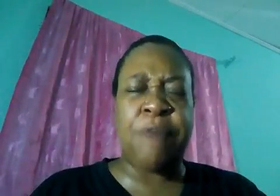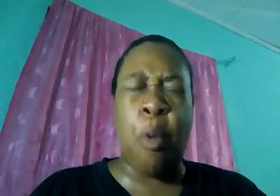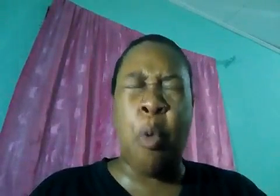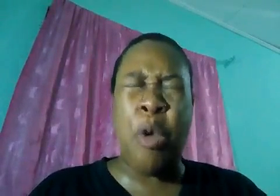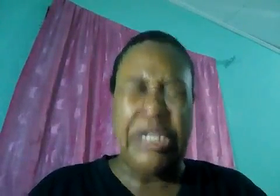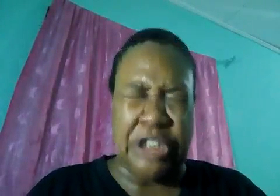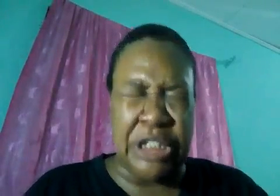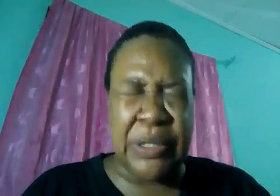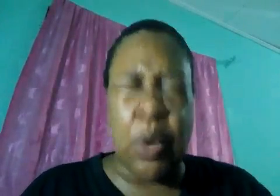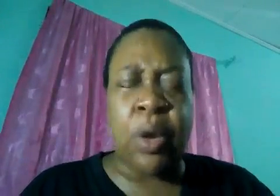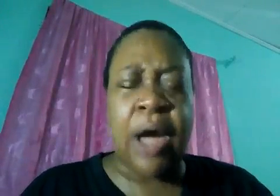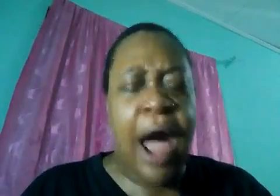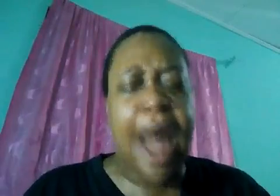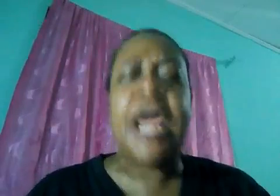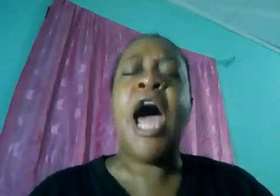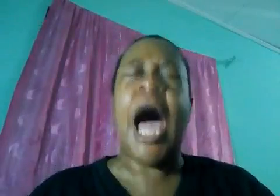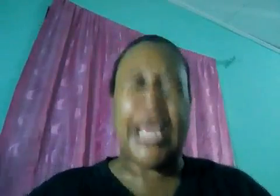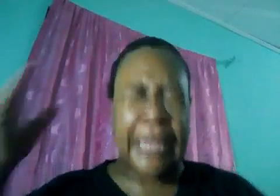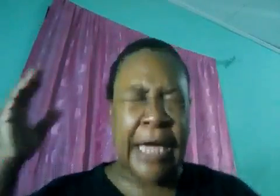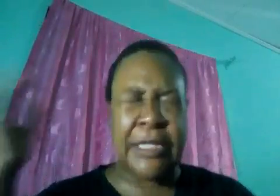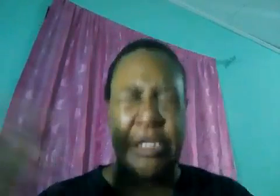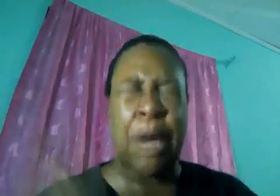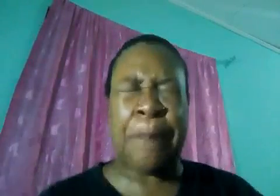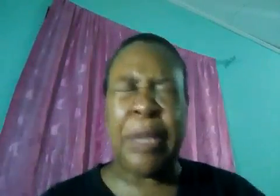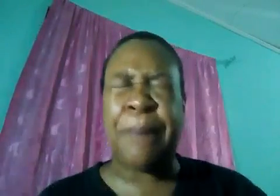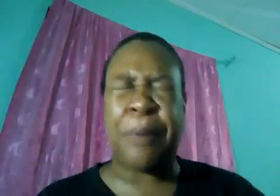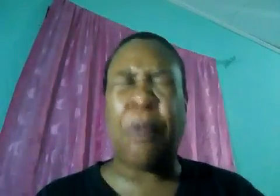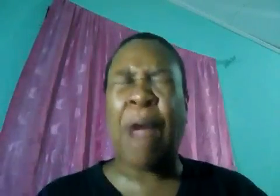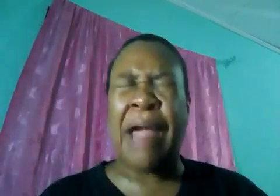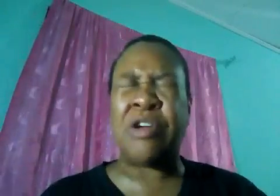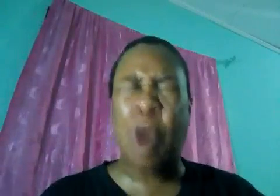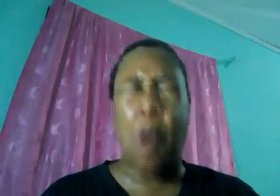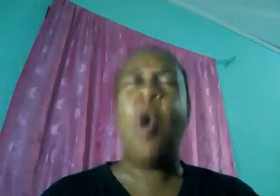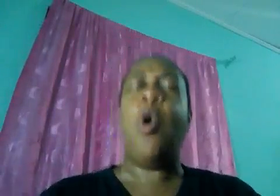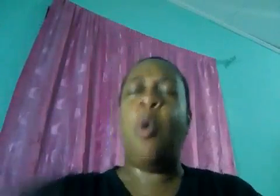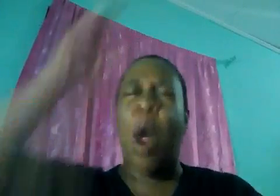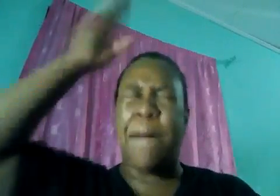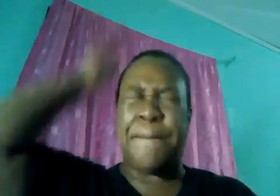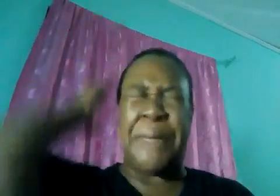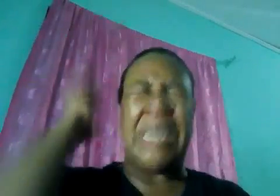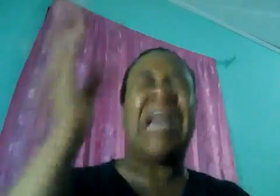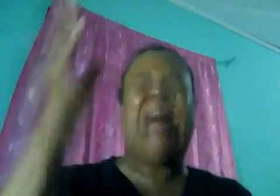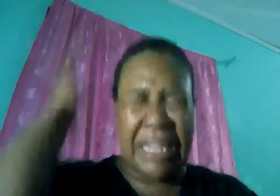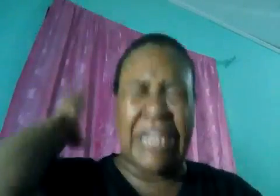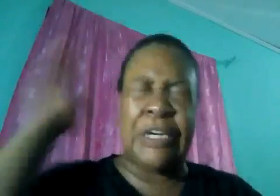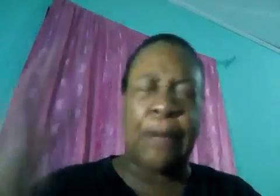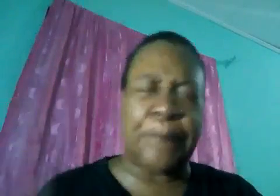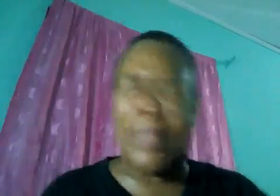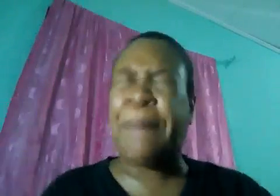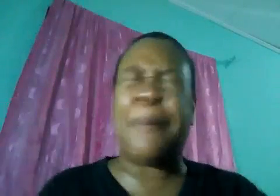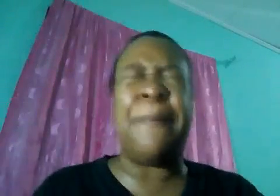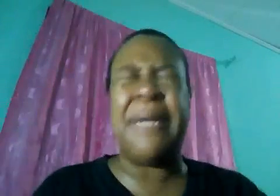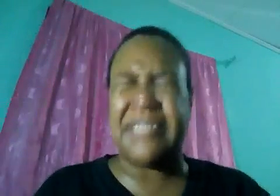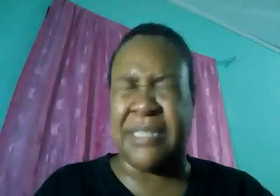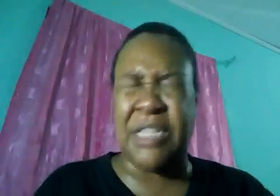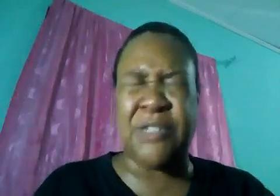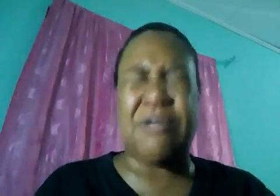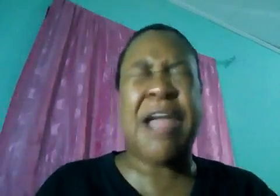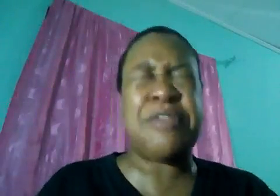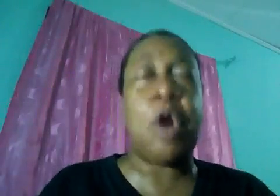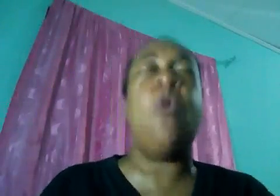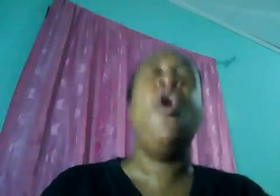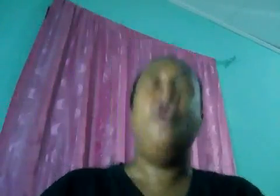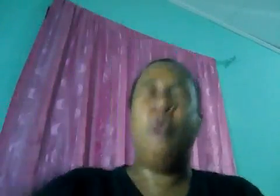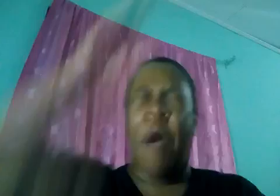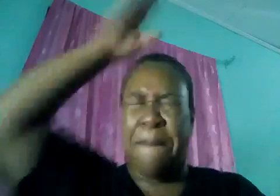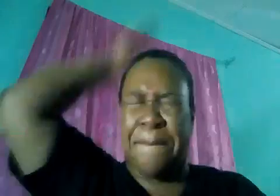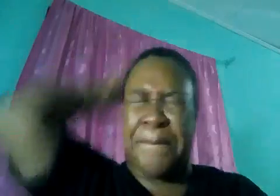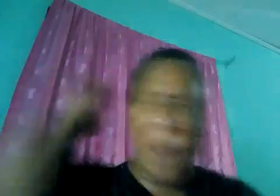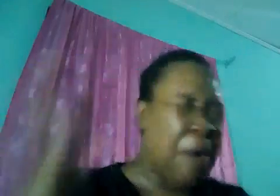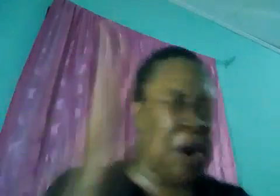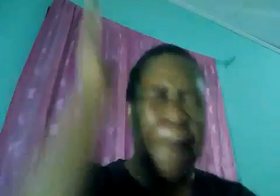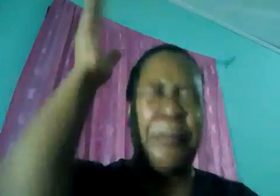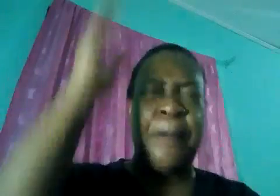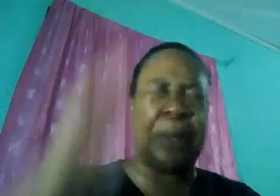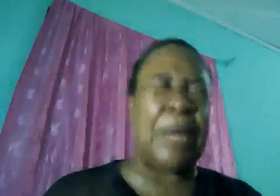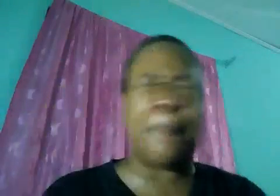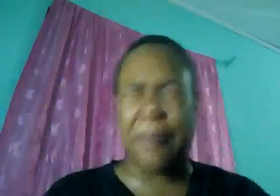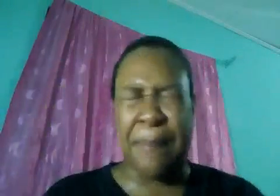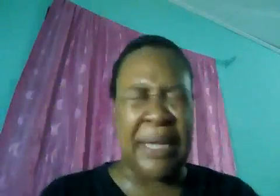witches, oh God, against your people right now, who are blocking your people blessings right now, who are buried up your people blessings right